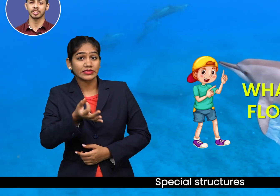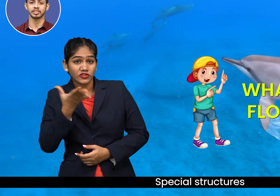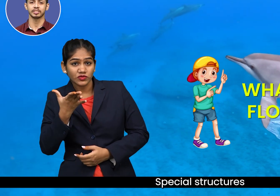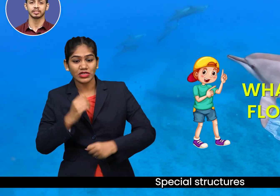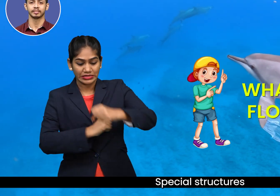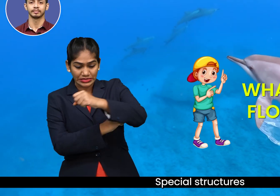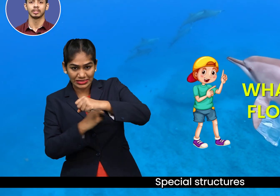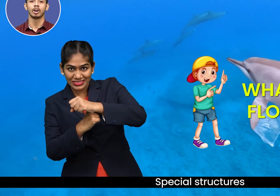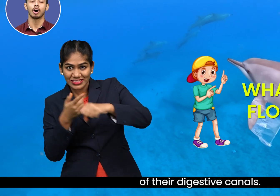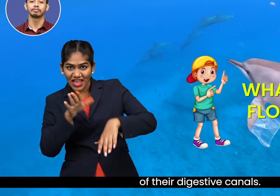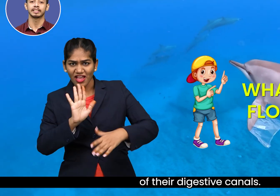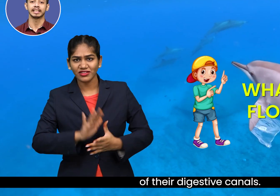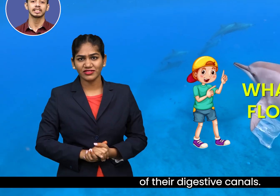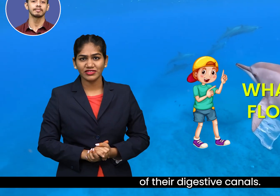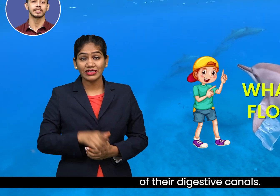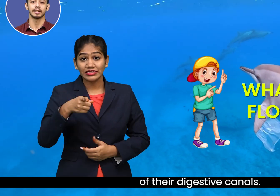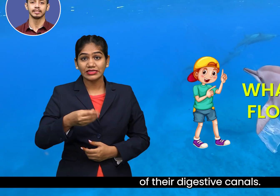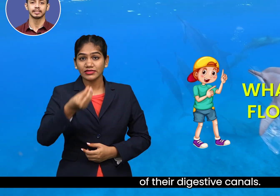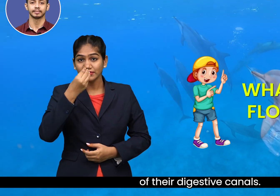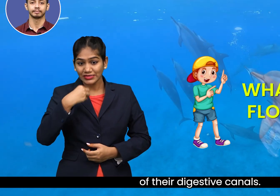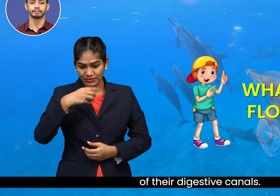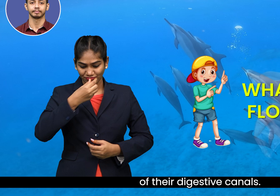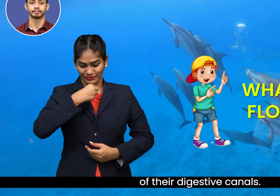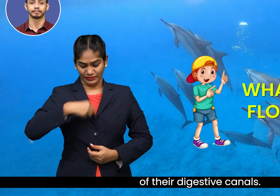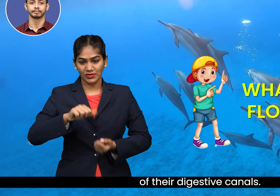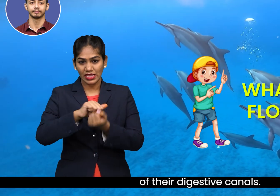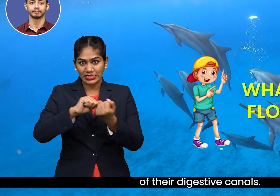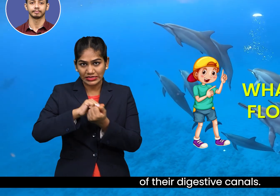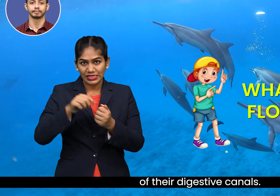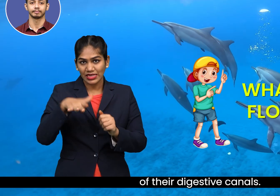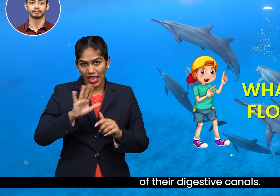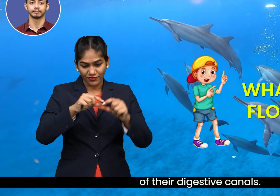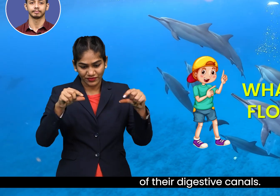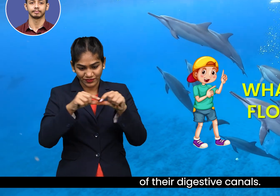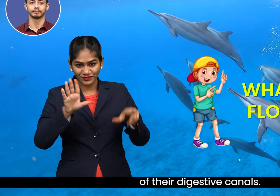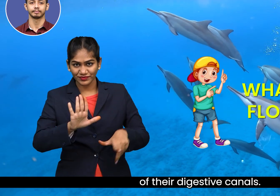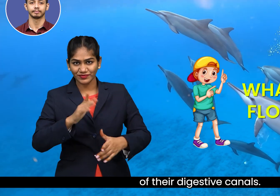Special structures of the digestive canals